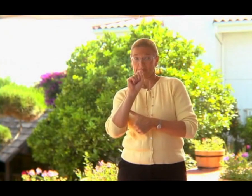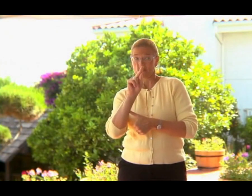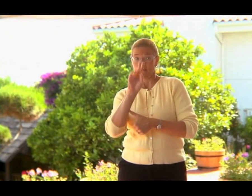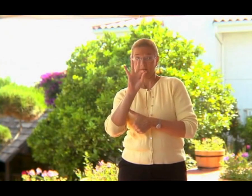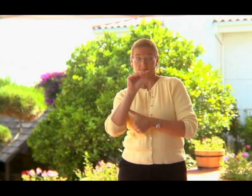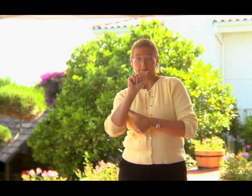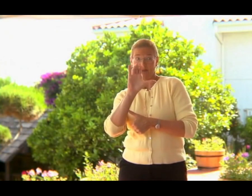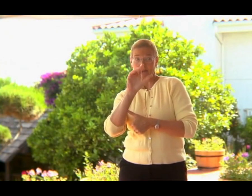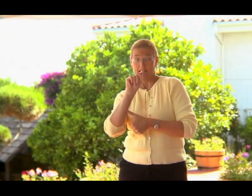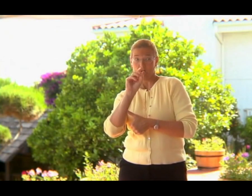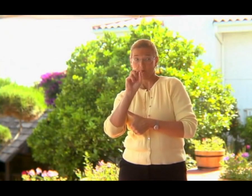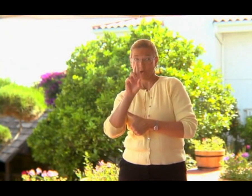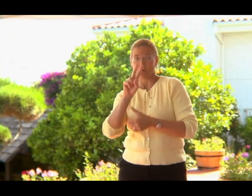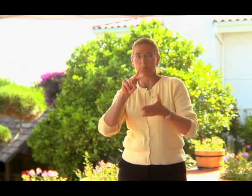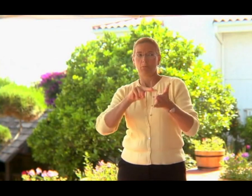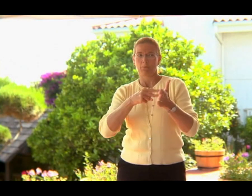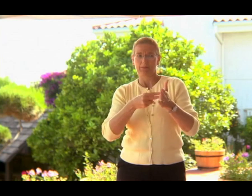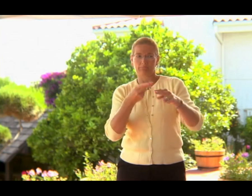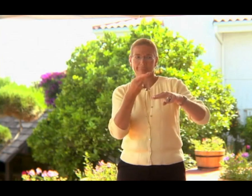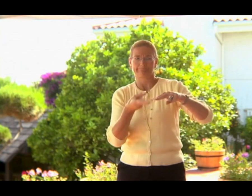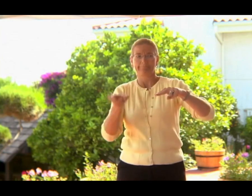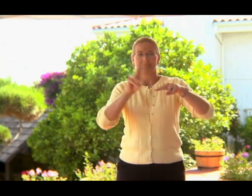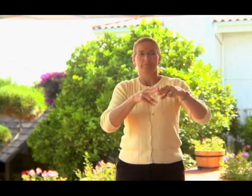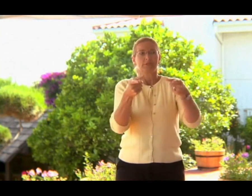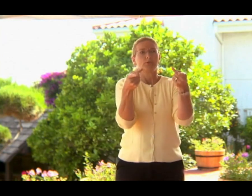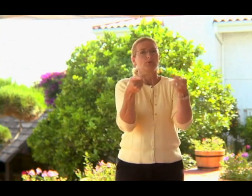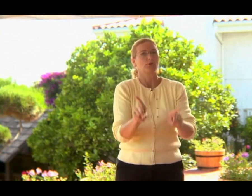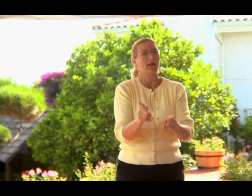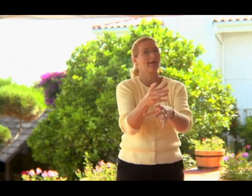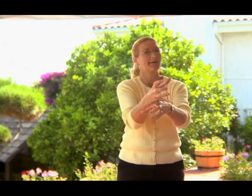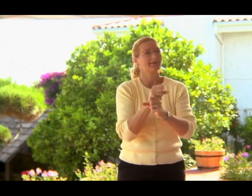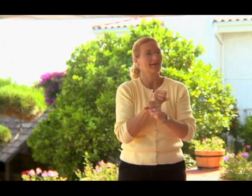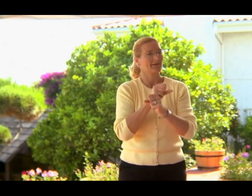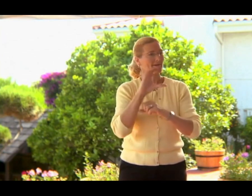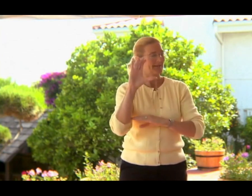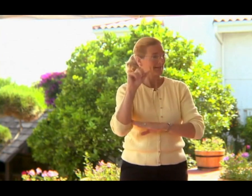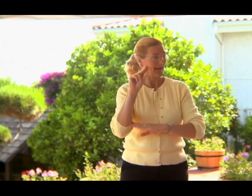Skin cancer risk factors are things that increase your chances of getting skin cancer.